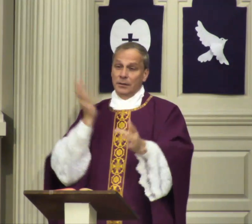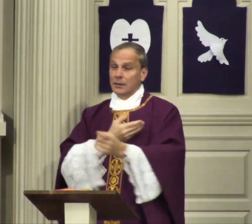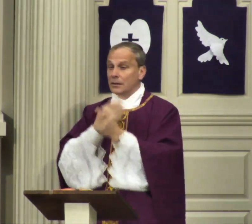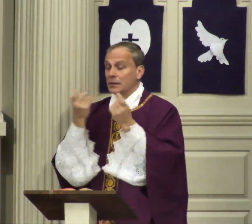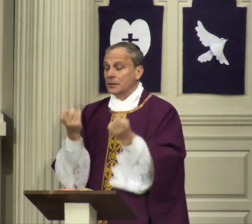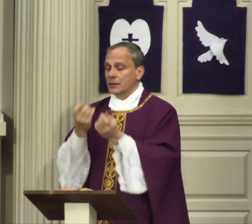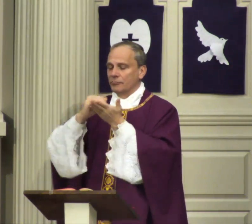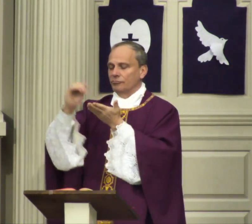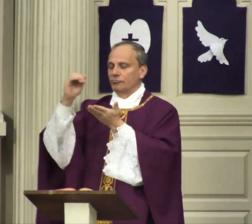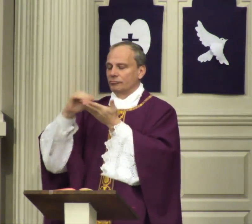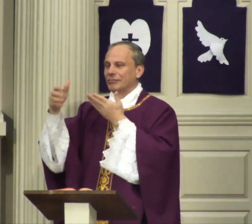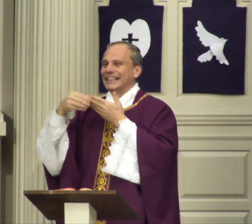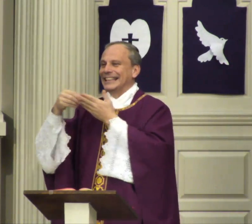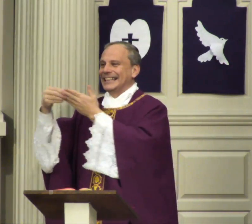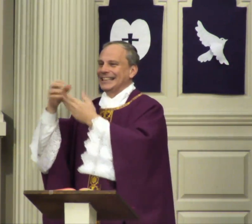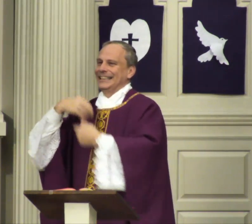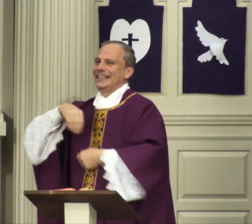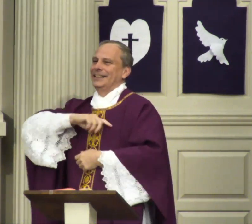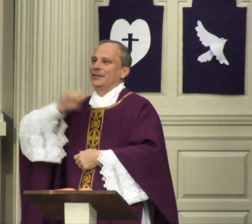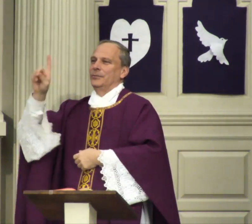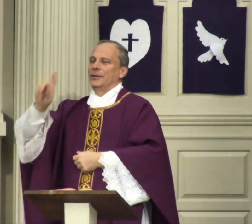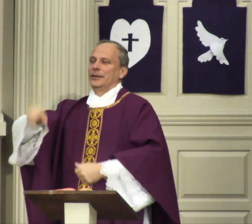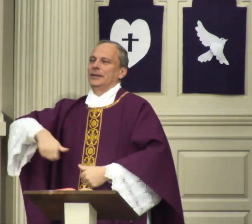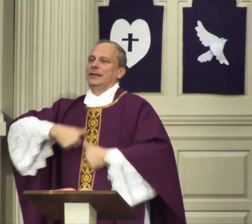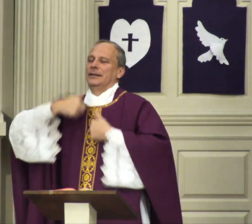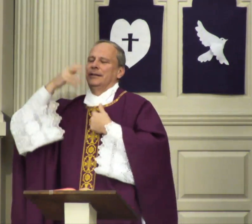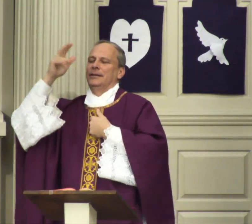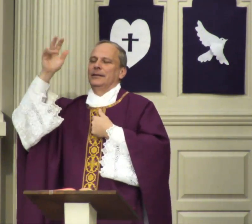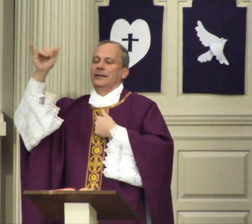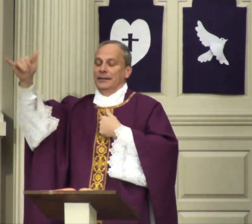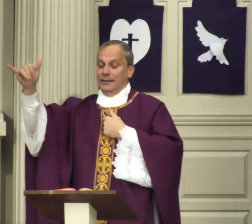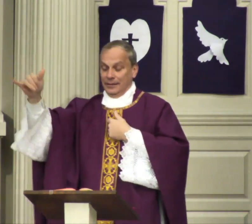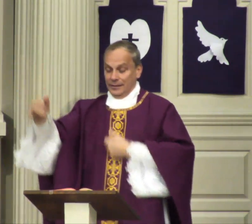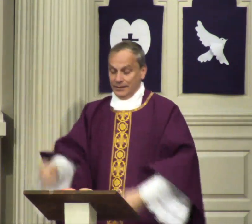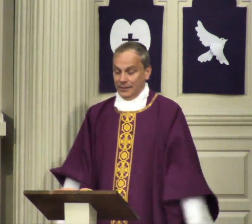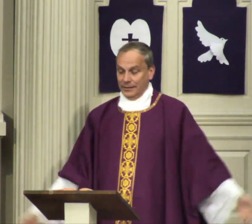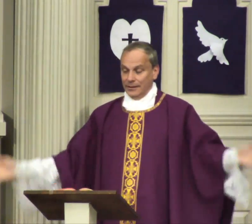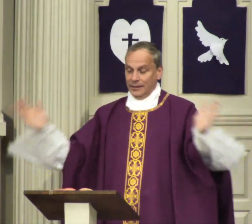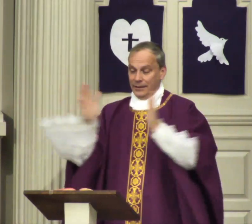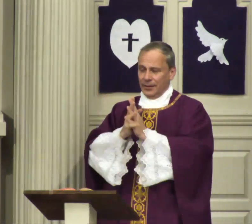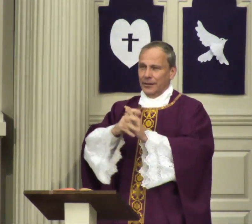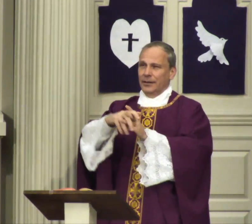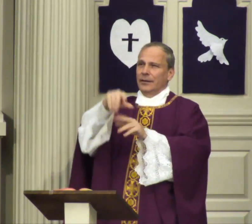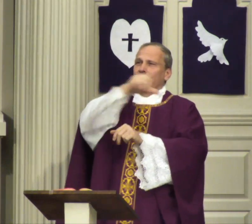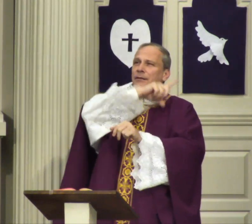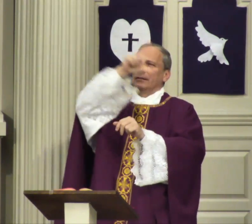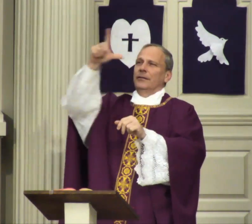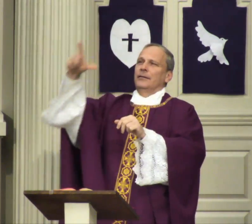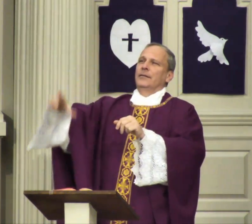May Almighty God have mercy on us, forgive us our sins, and bring us to everlasting life. Amen.